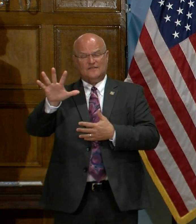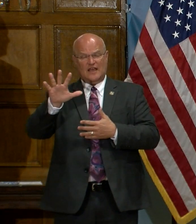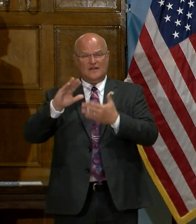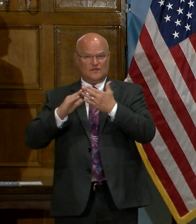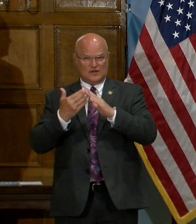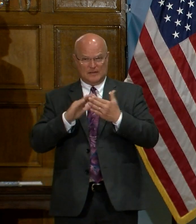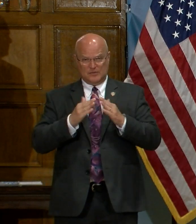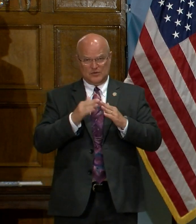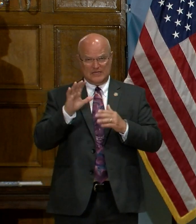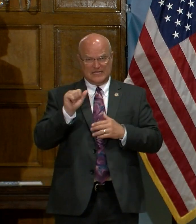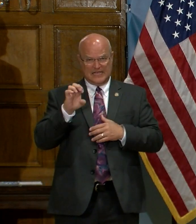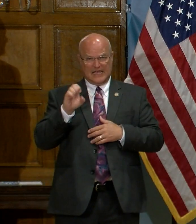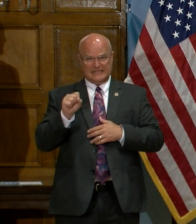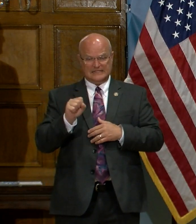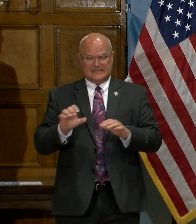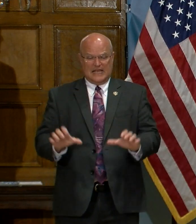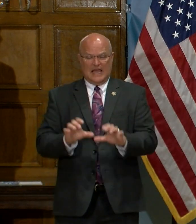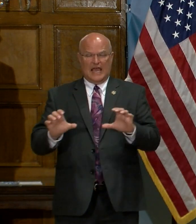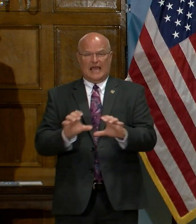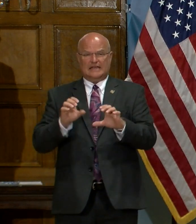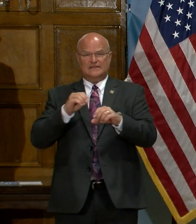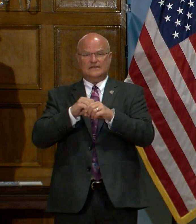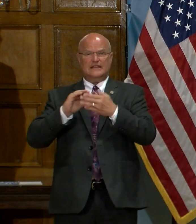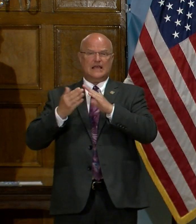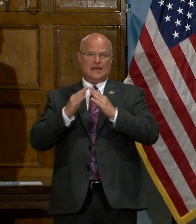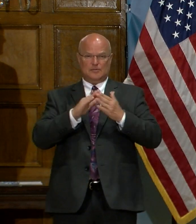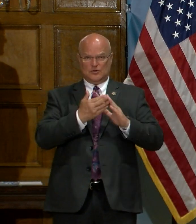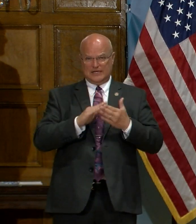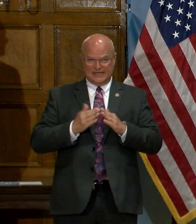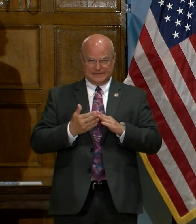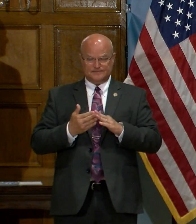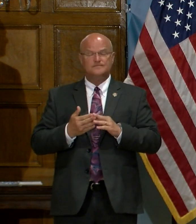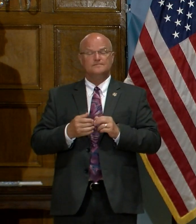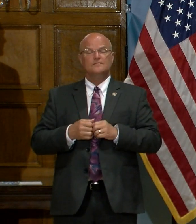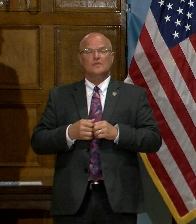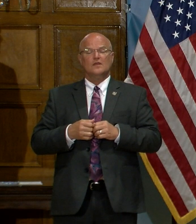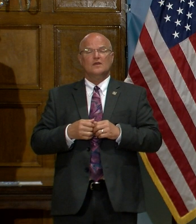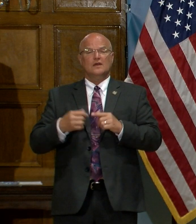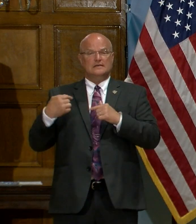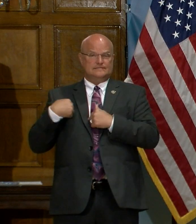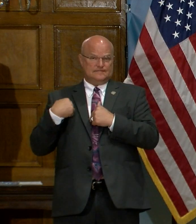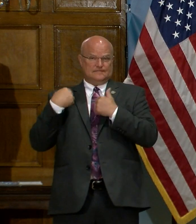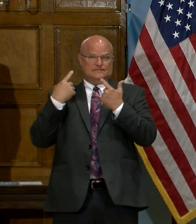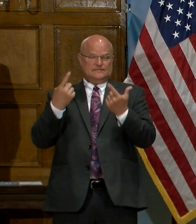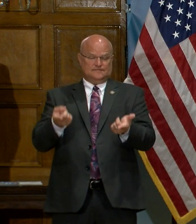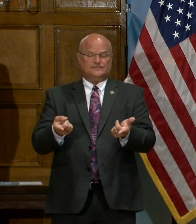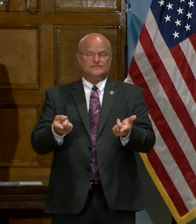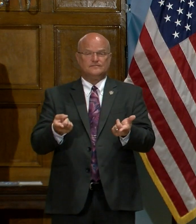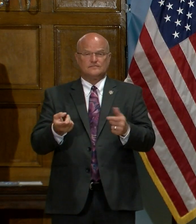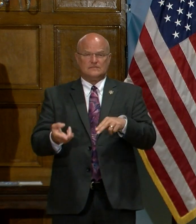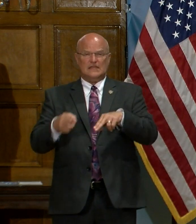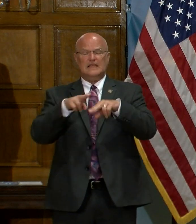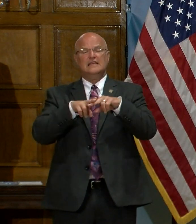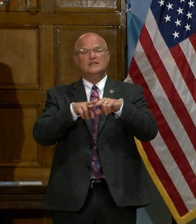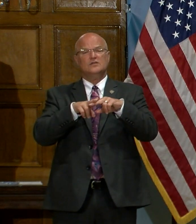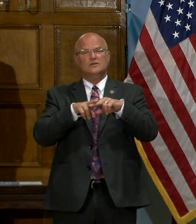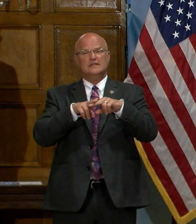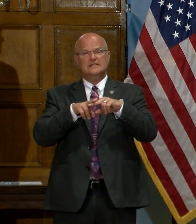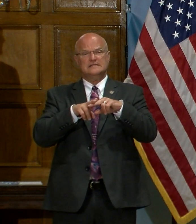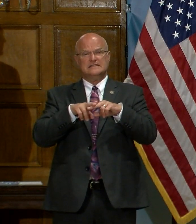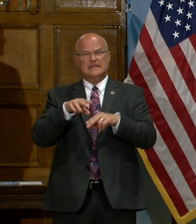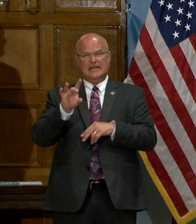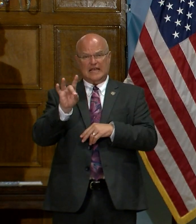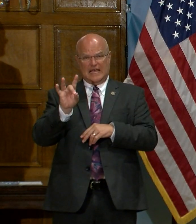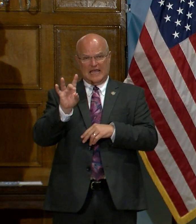1,385 are community cases, active cases in the community. We have had, since yesterday, an increase of